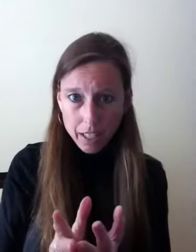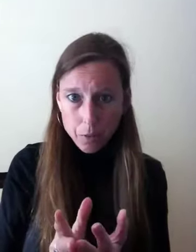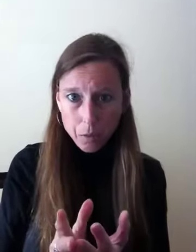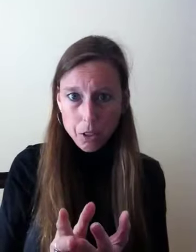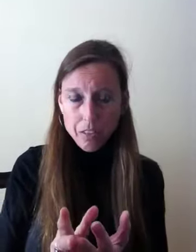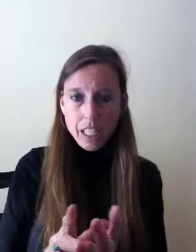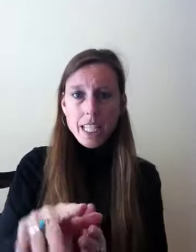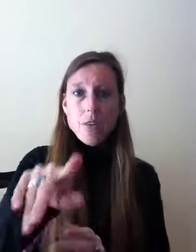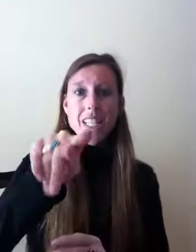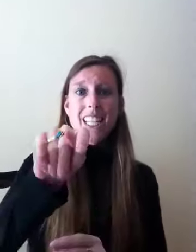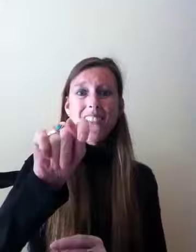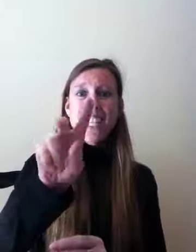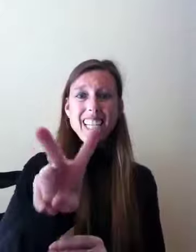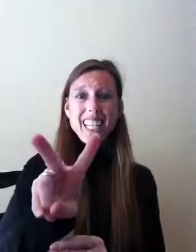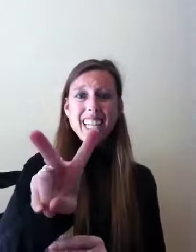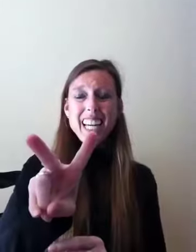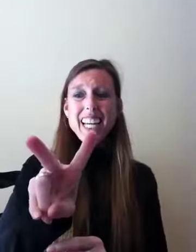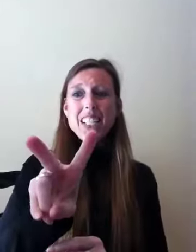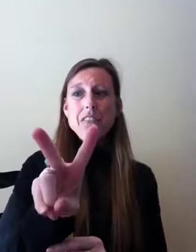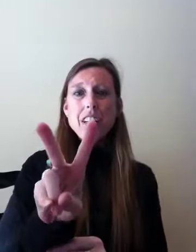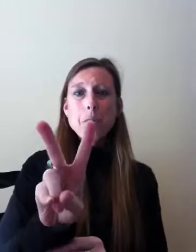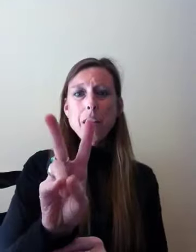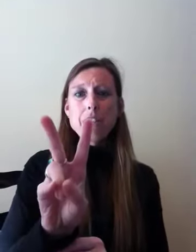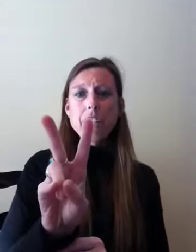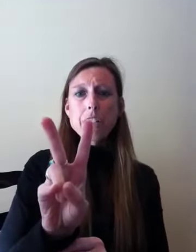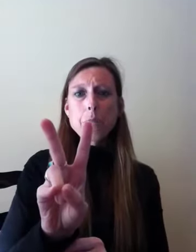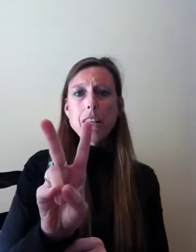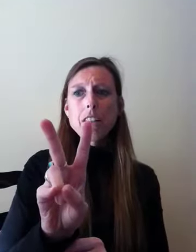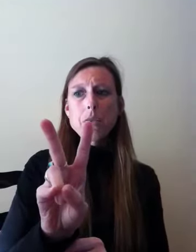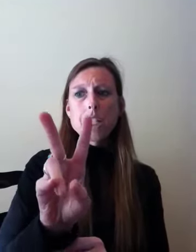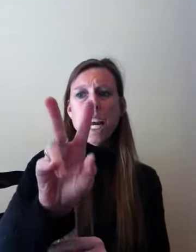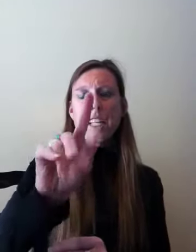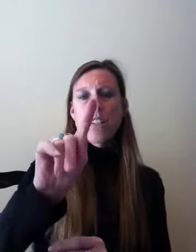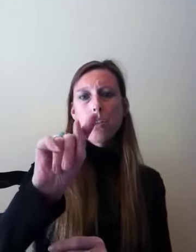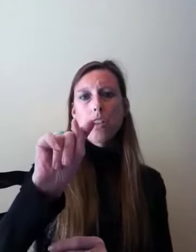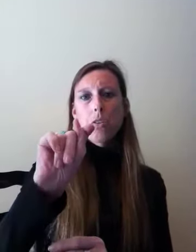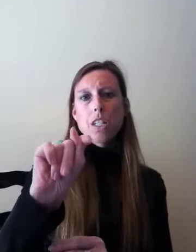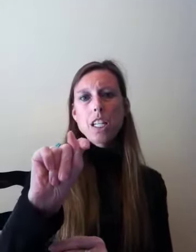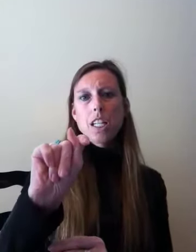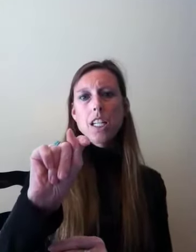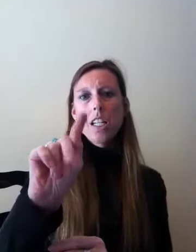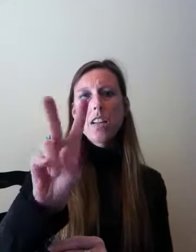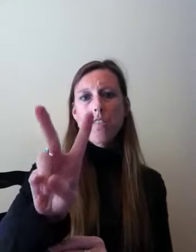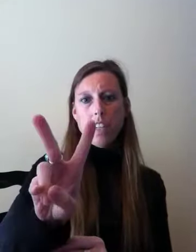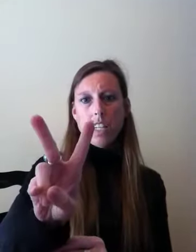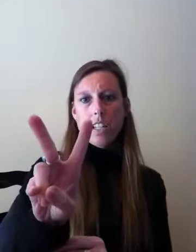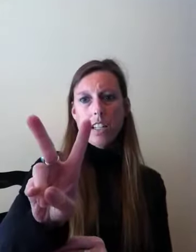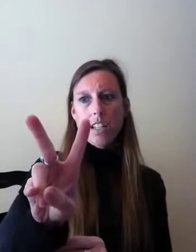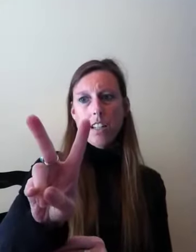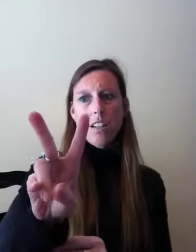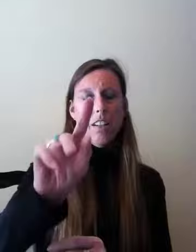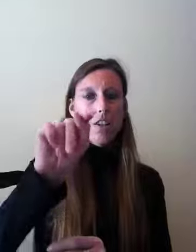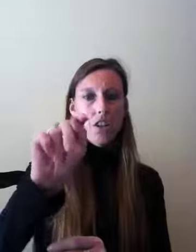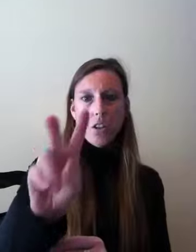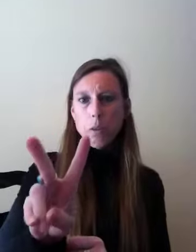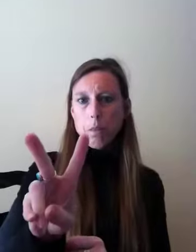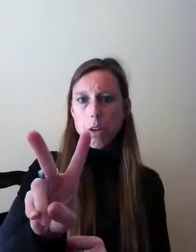with movie. Now TV is a finger spelled loan sign, so you go TV, and it's just a quick